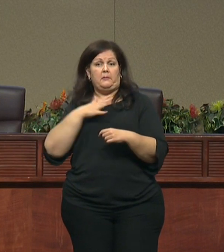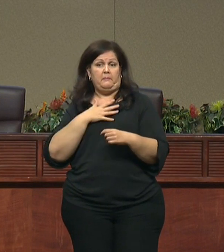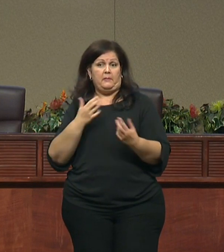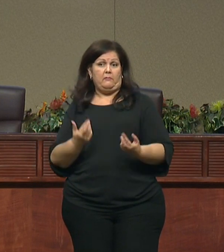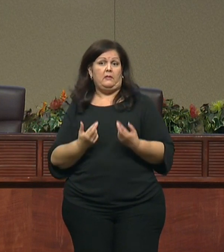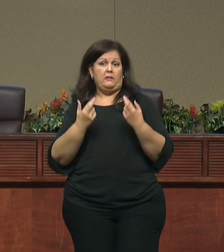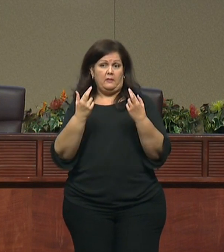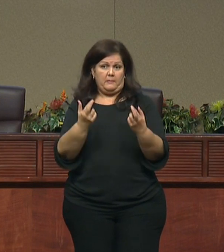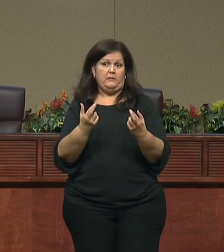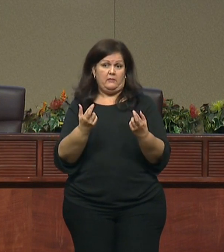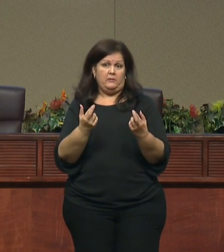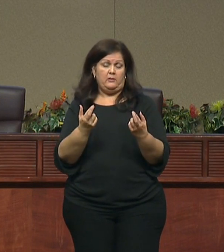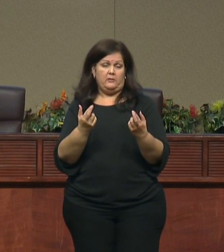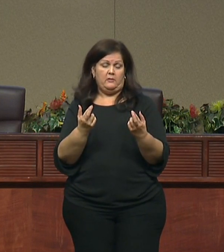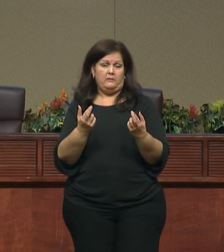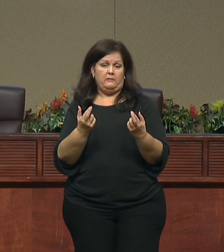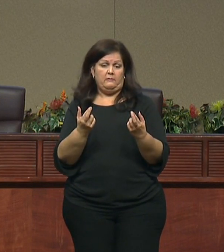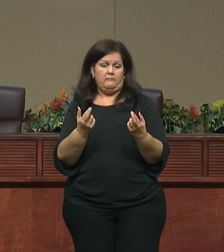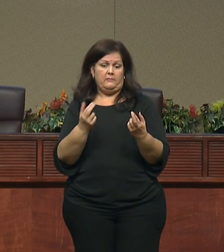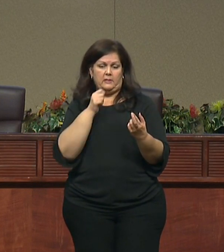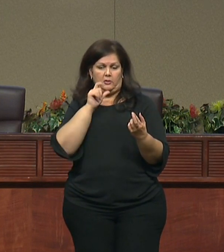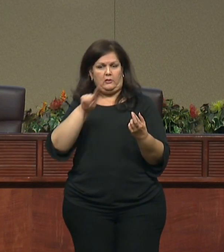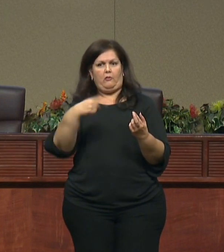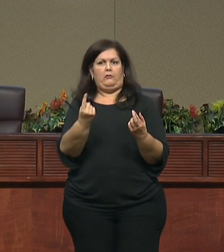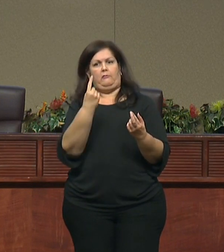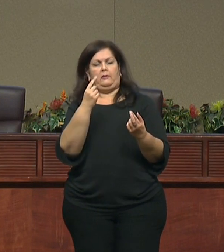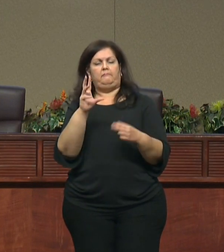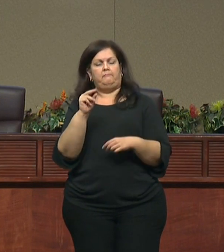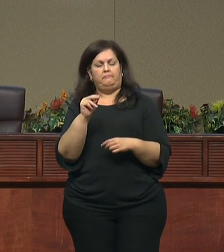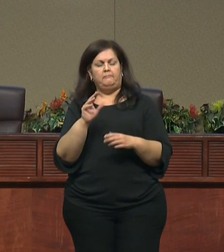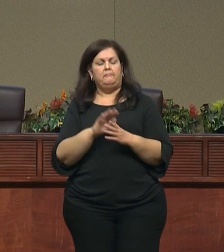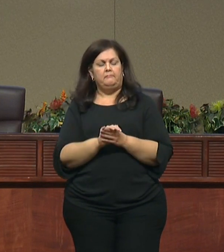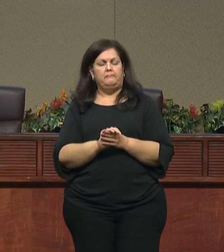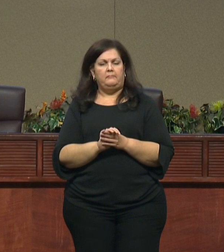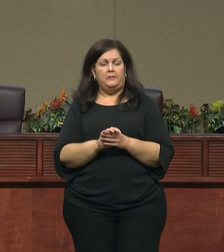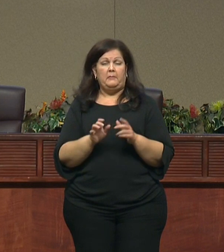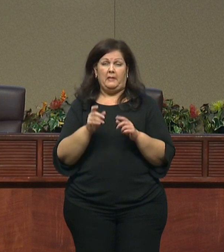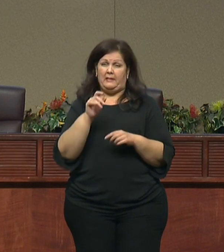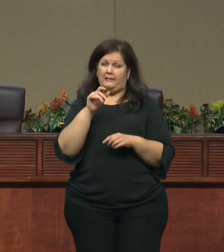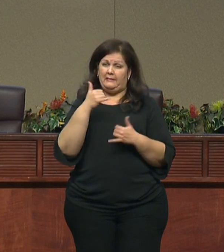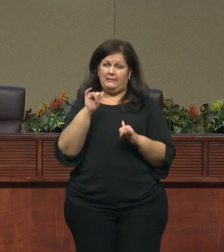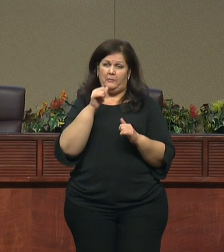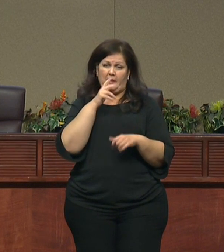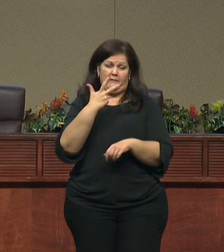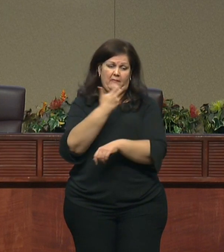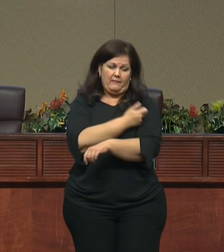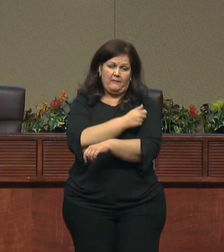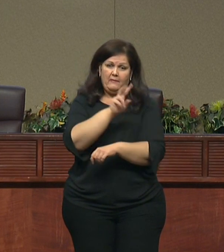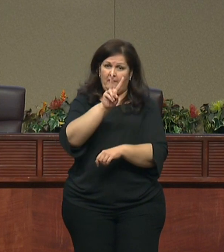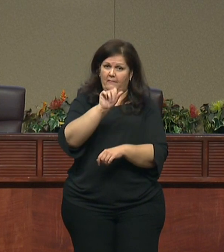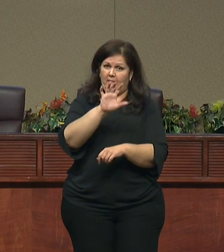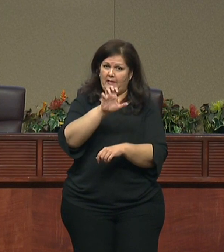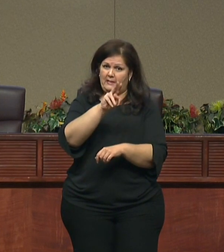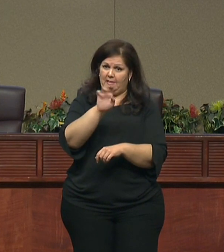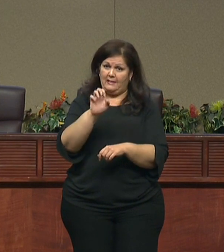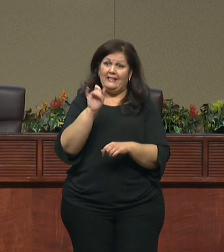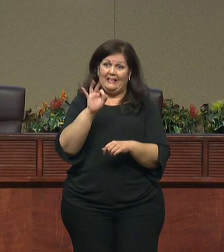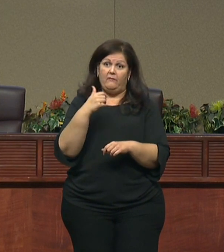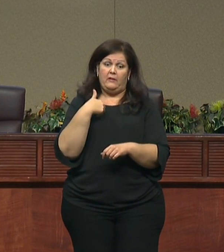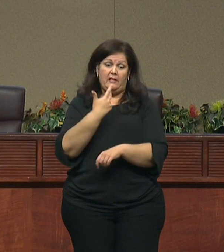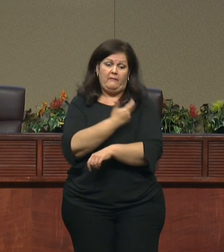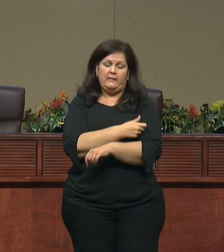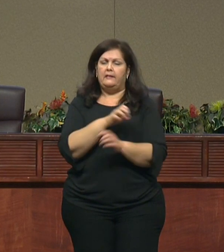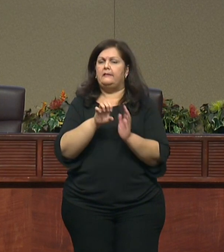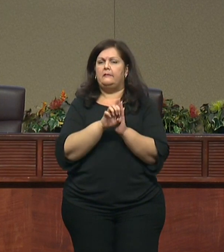recommendation is not it. But even when we have a vaccine, so that people are clear, even if we get a vaccine